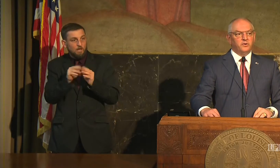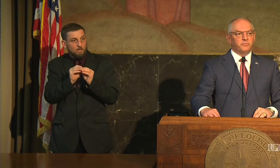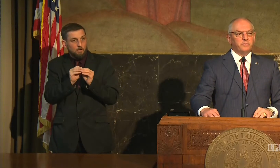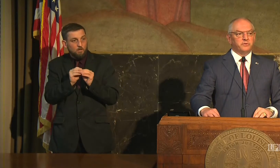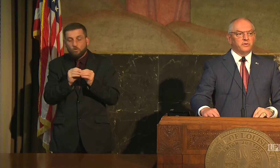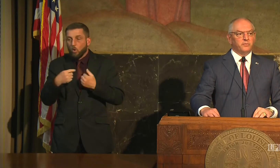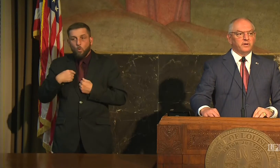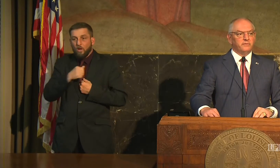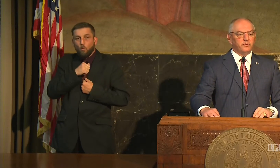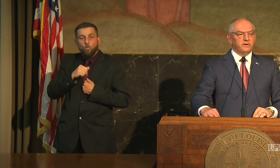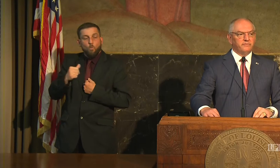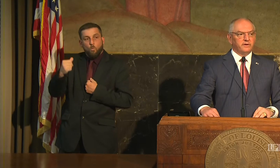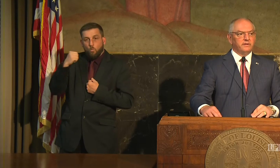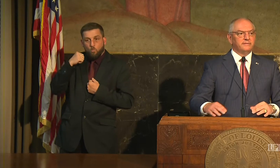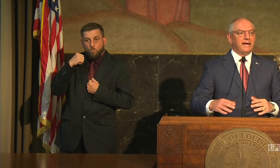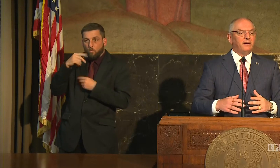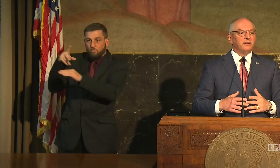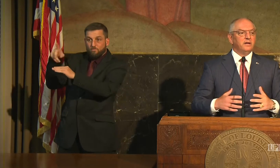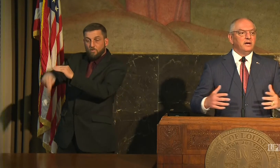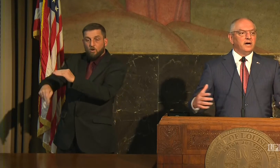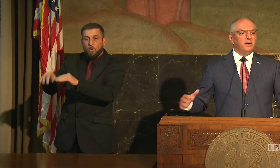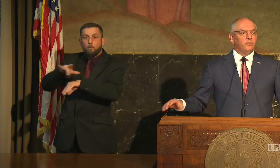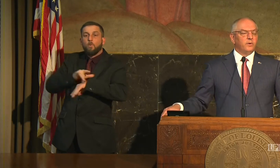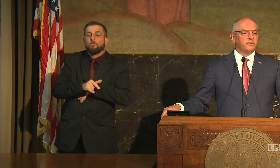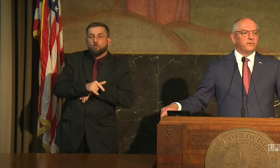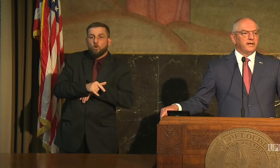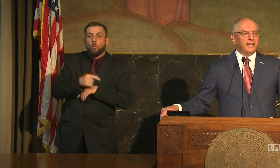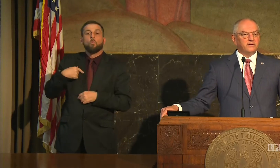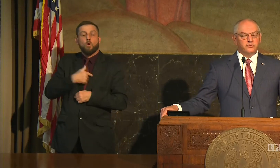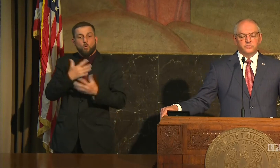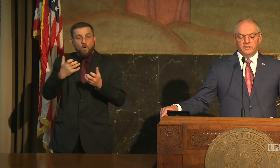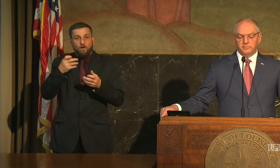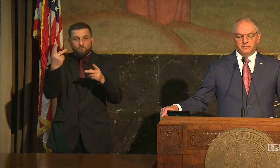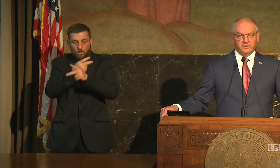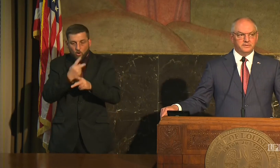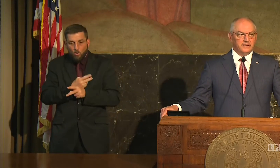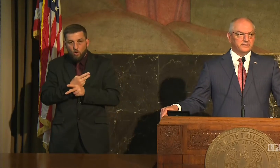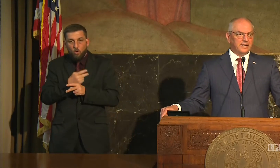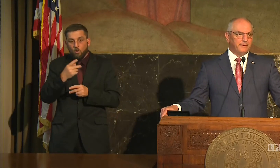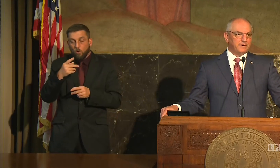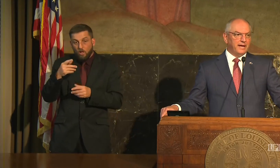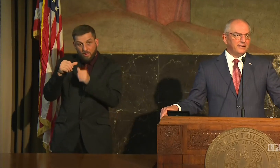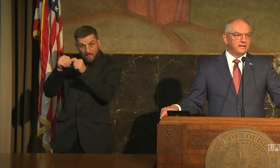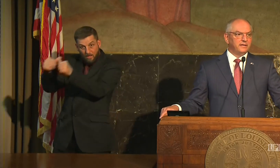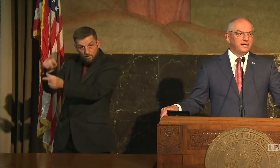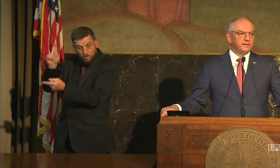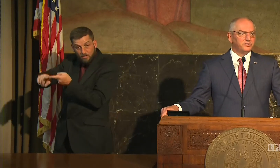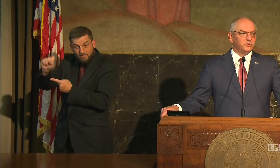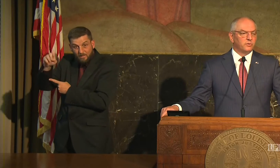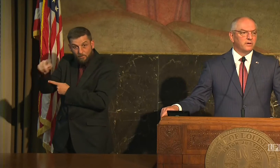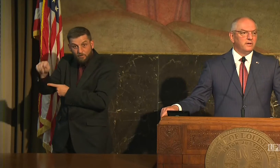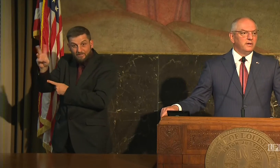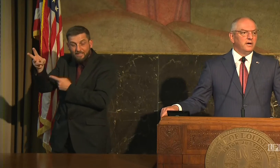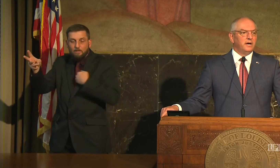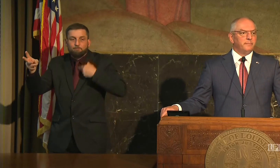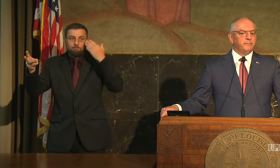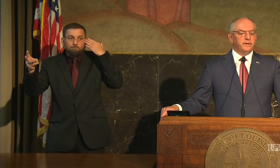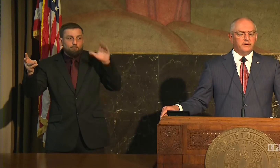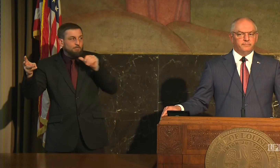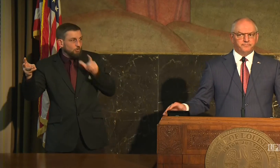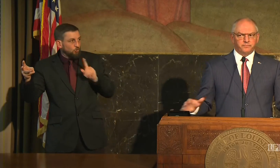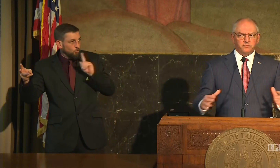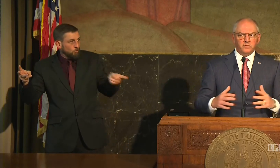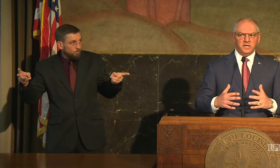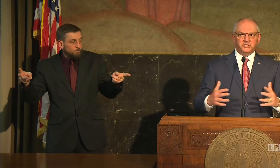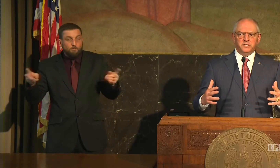we're not going to do it prematurely. We're going to figure this out. Whether it lasts through September the 6th, I'm not yet sure,